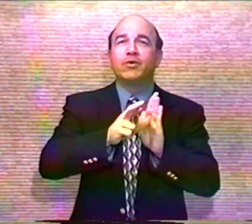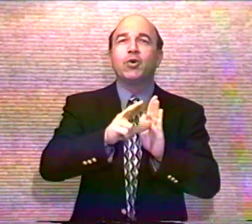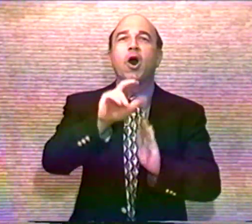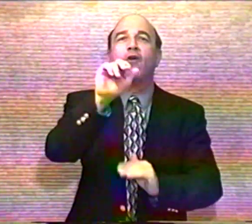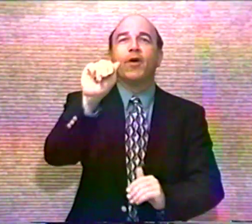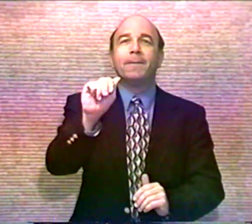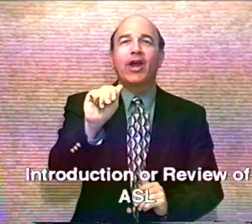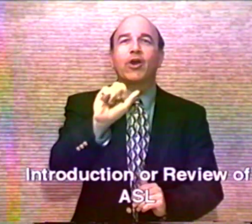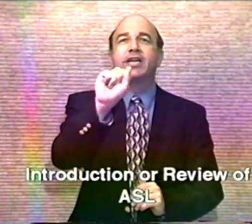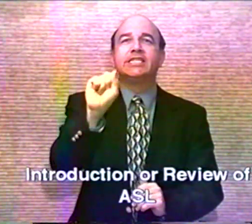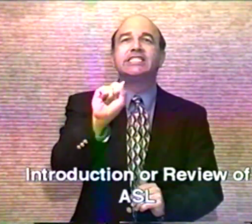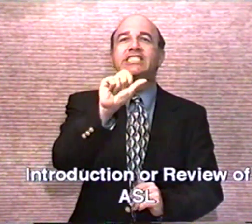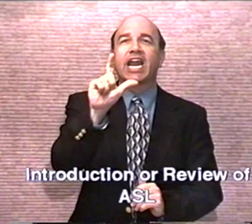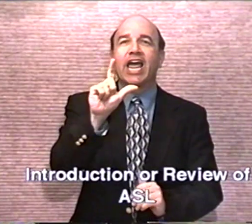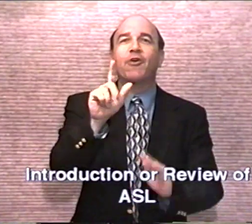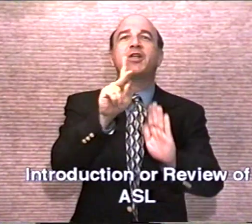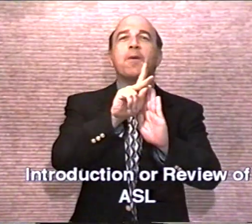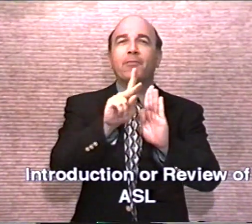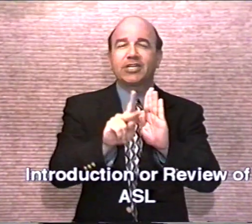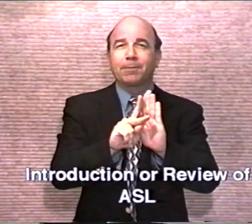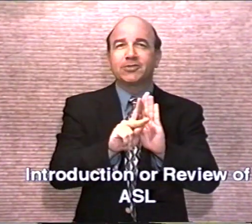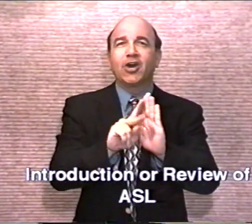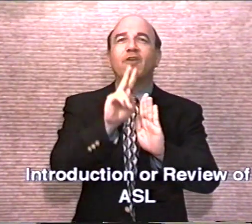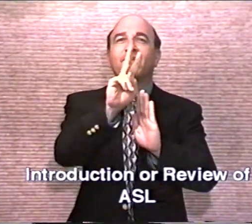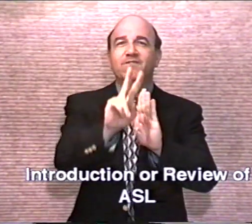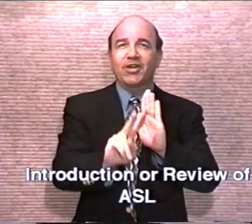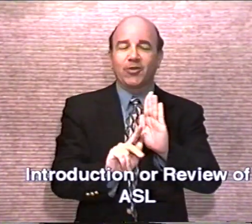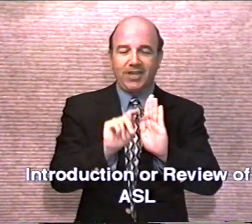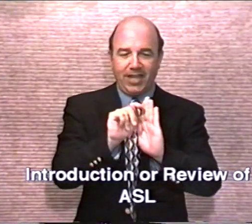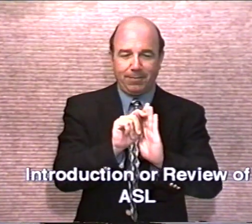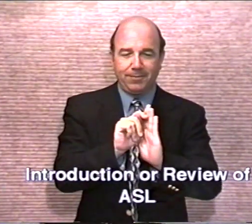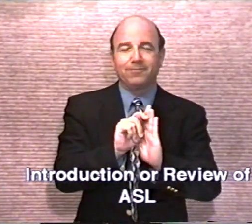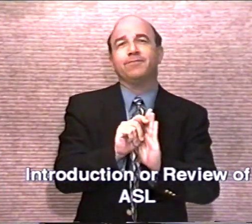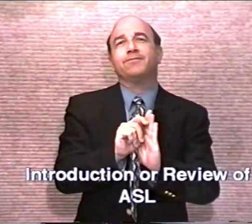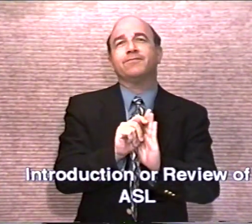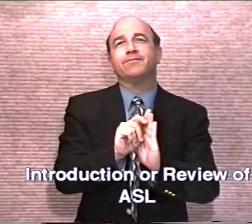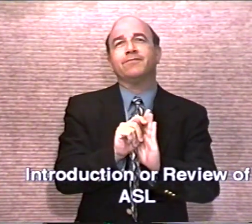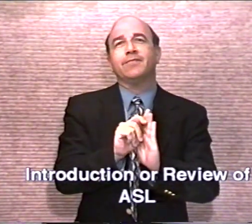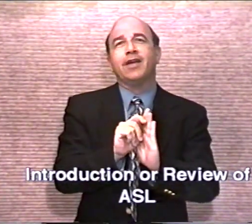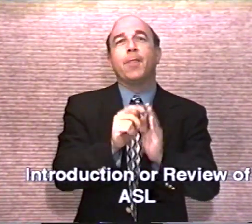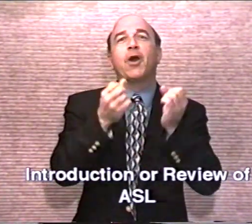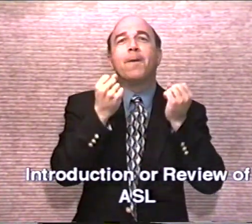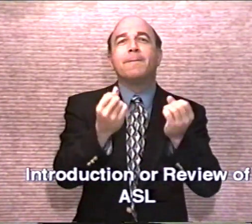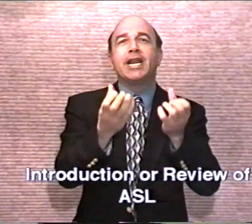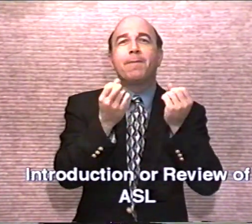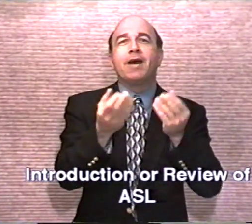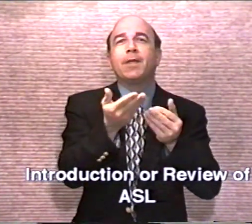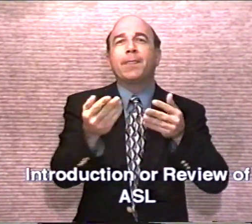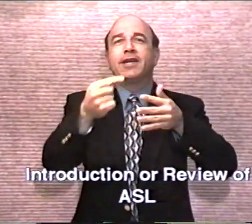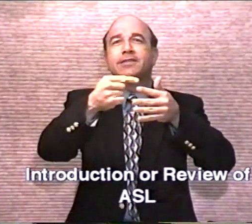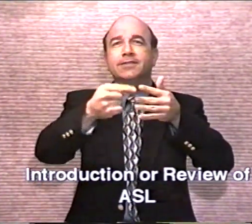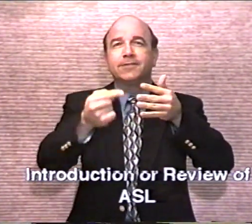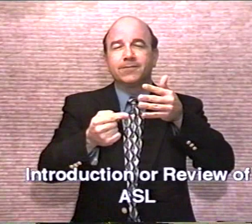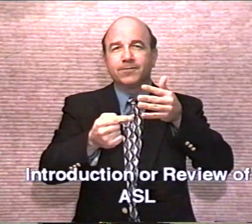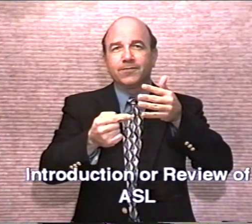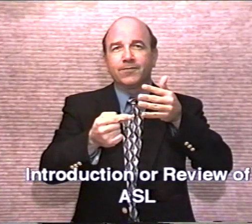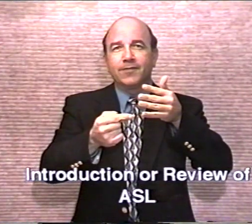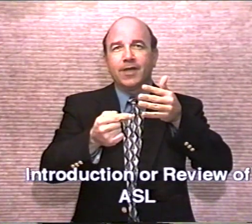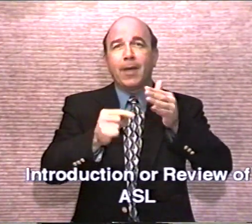review of American Sign Language principles of videotape. There are many, many things that